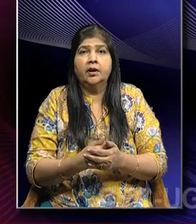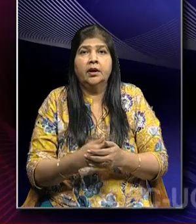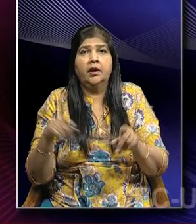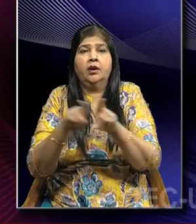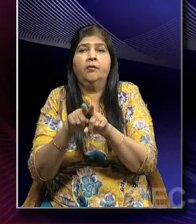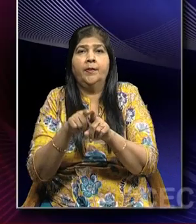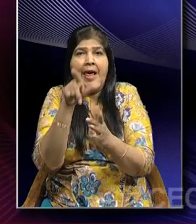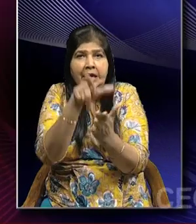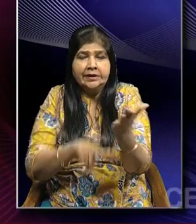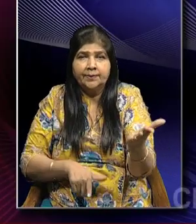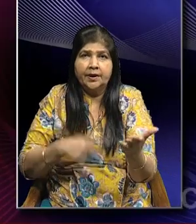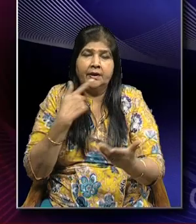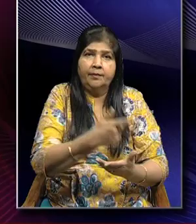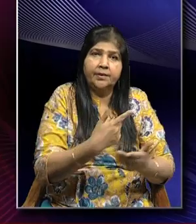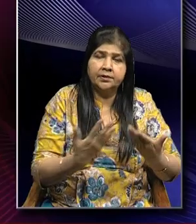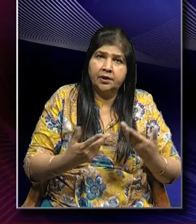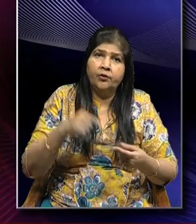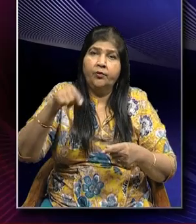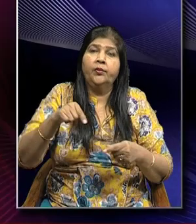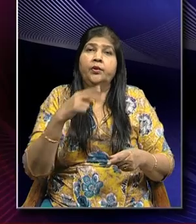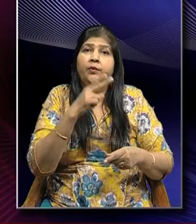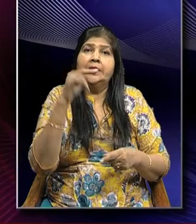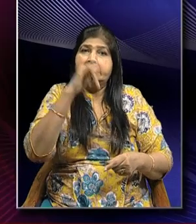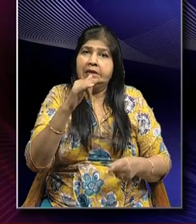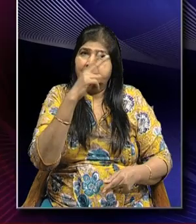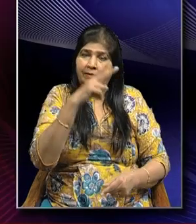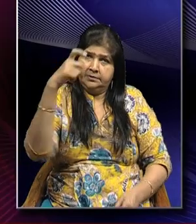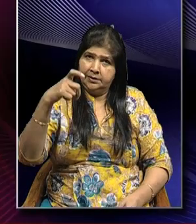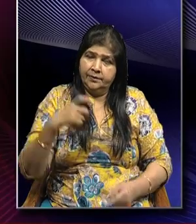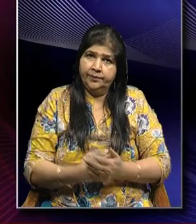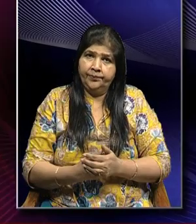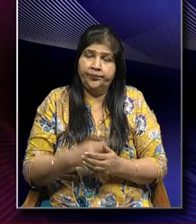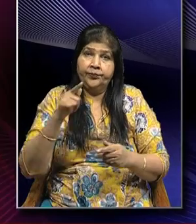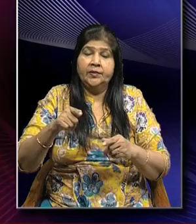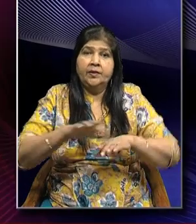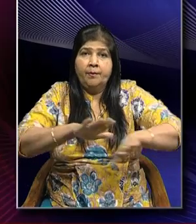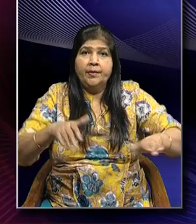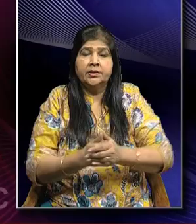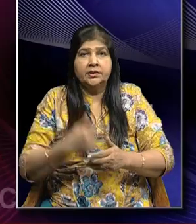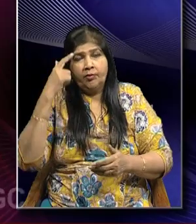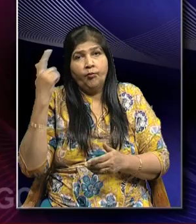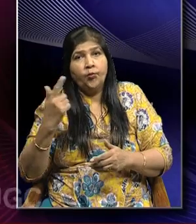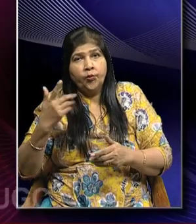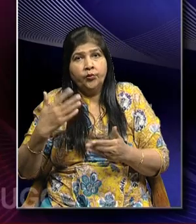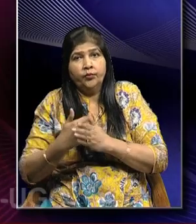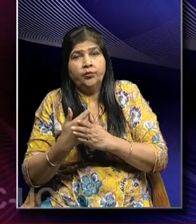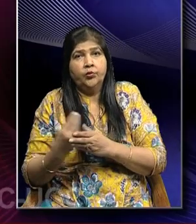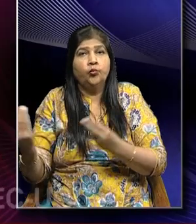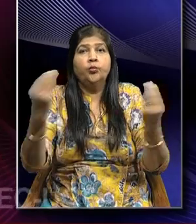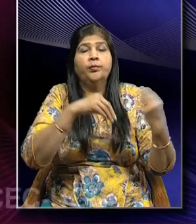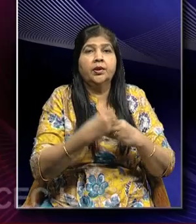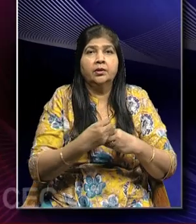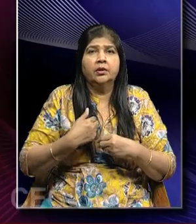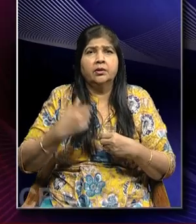or explain basis from financial year 26-27. So, this is the basic motive to bring the